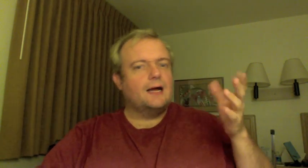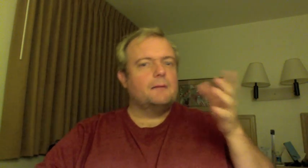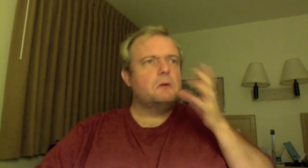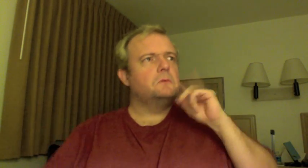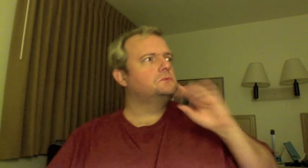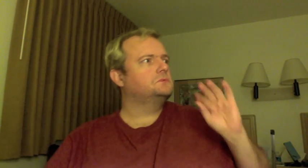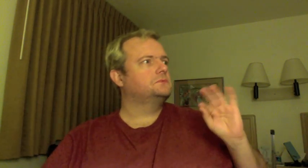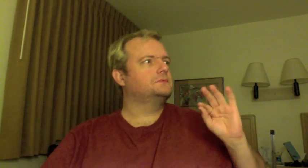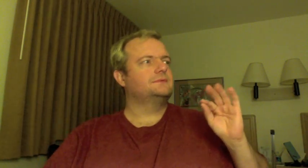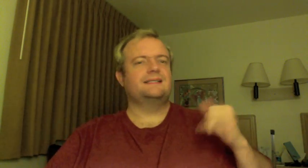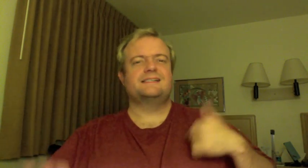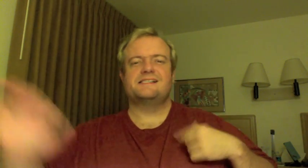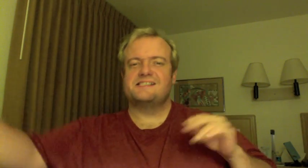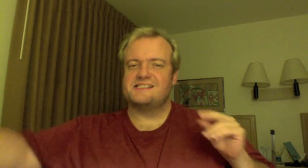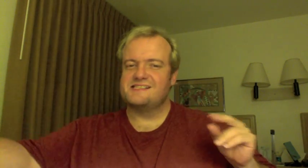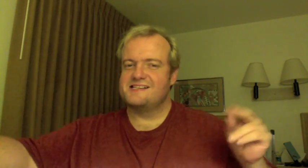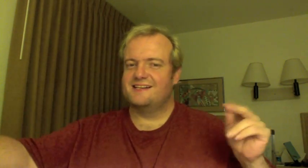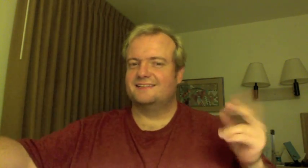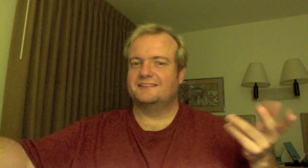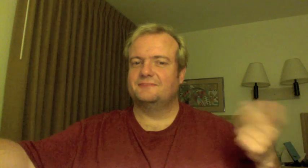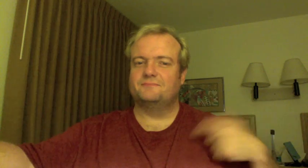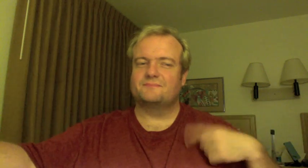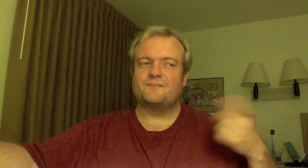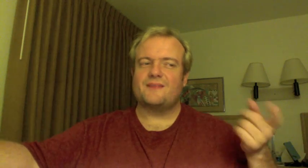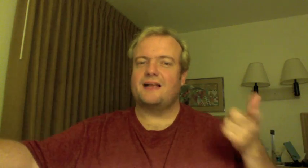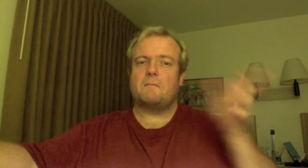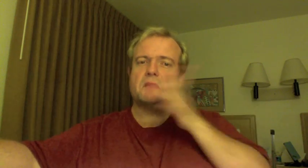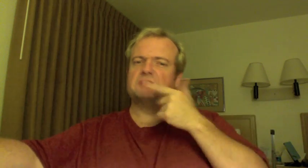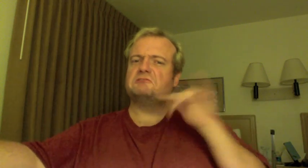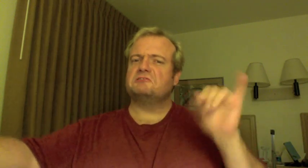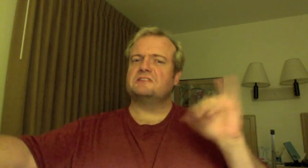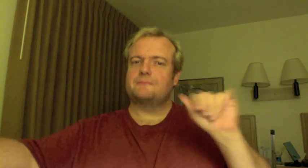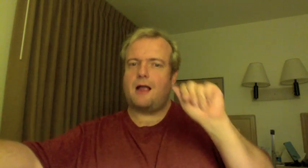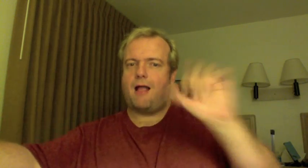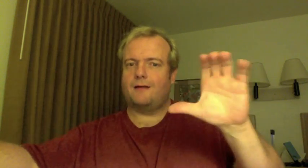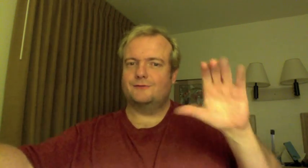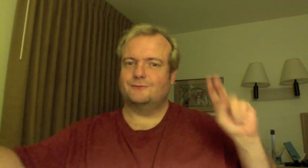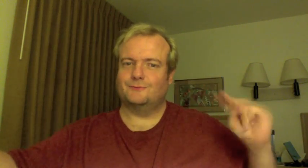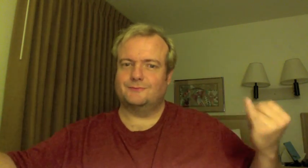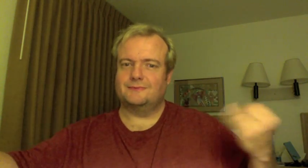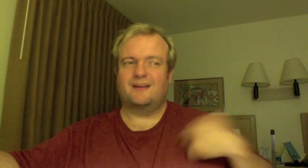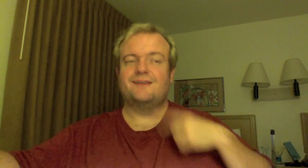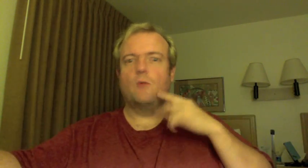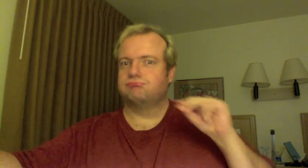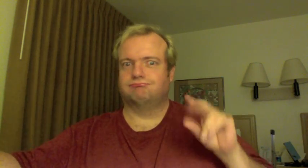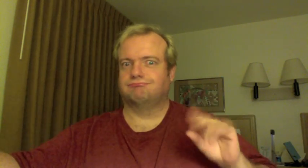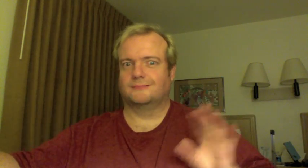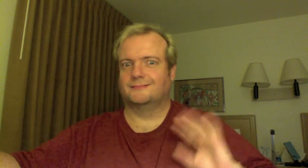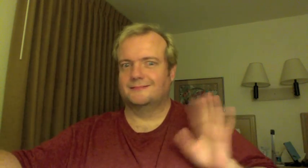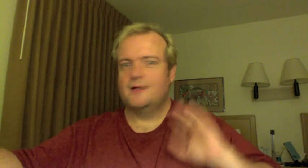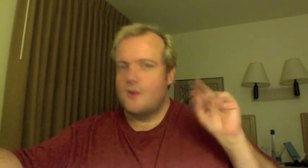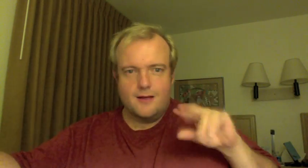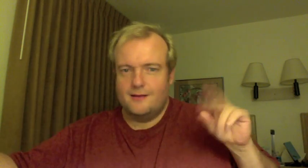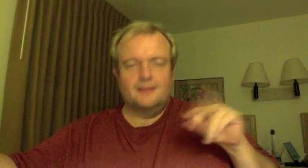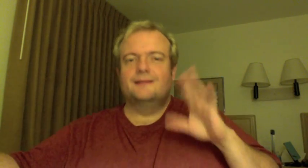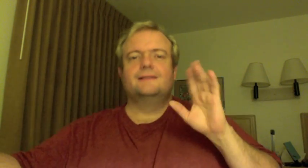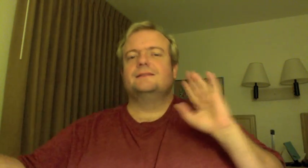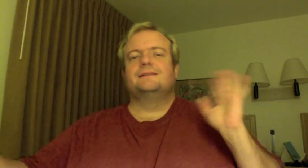structure. This is effectively simulating the worst event that happened in Beijing. The team creates a